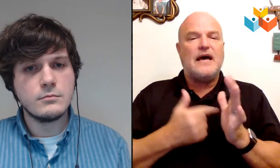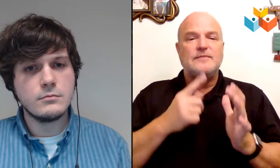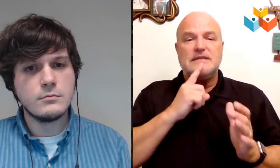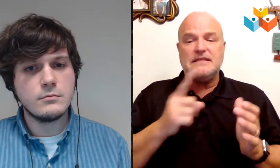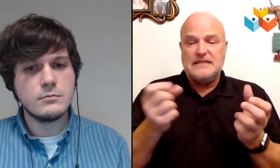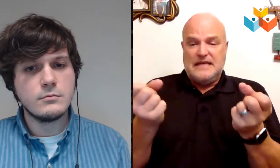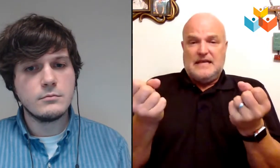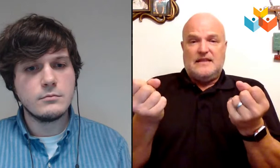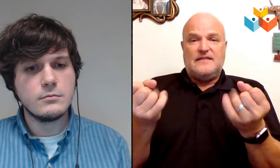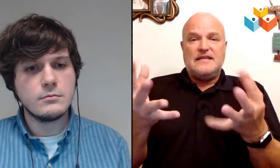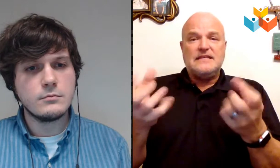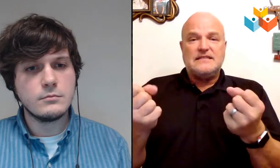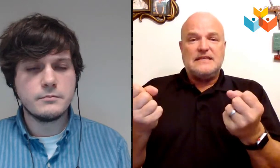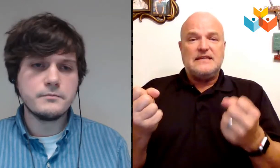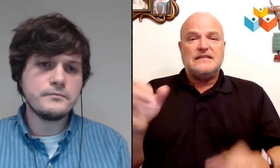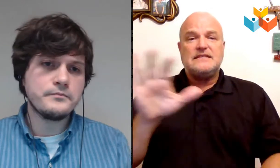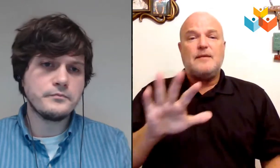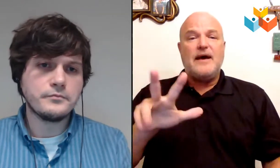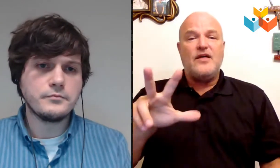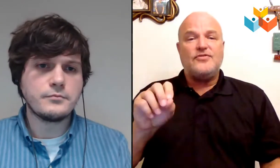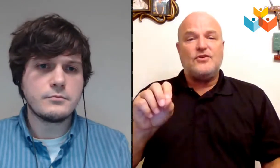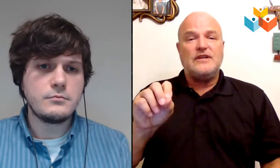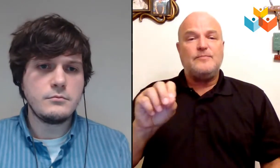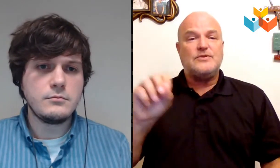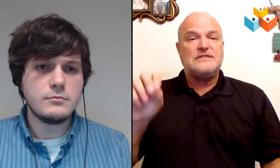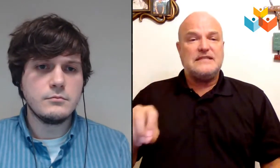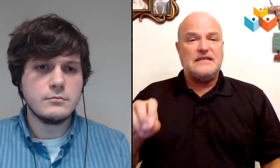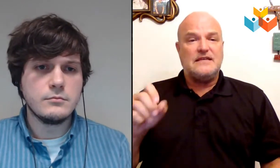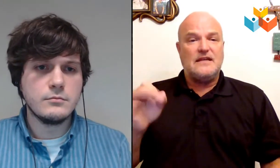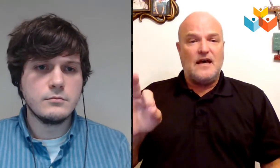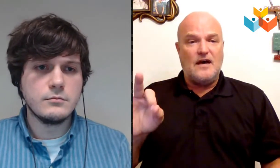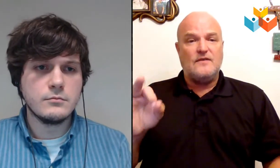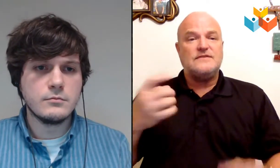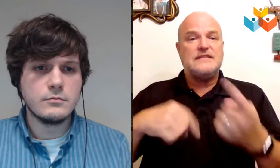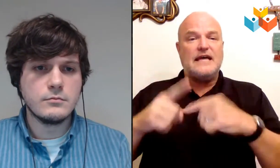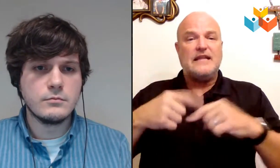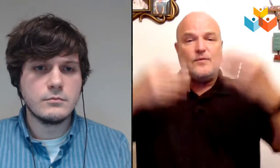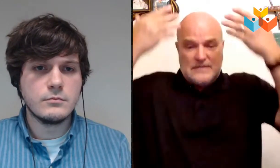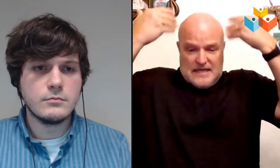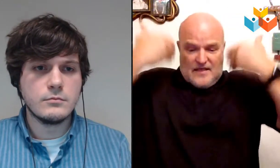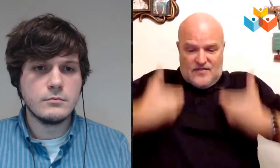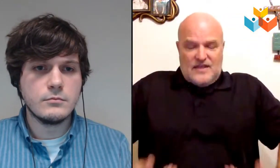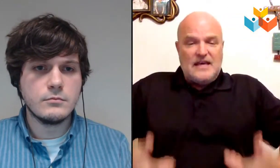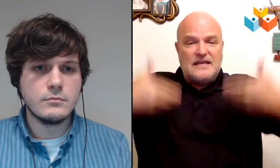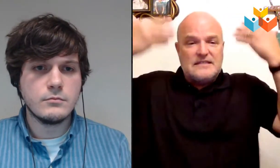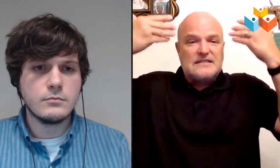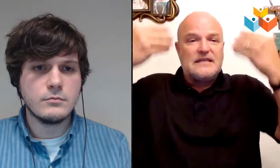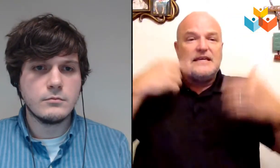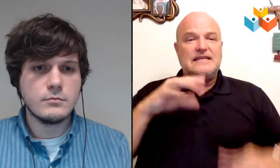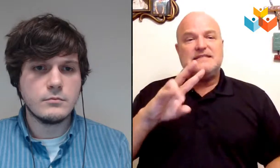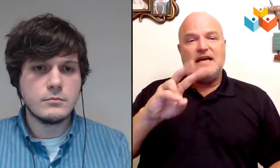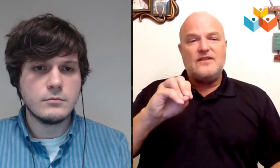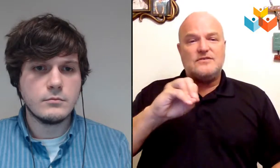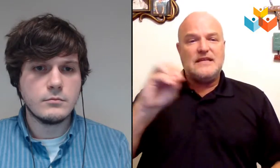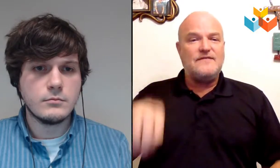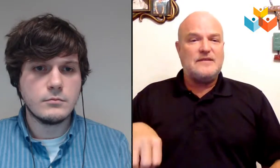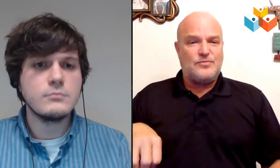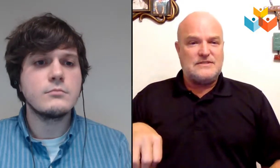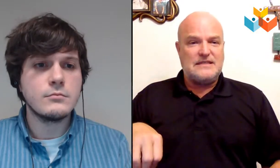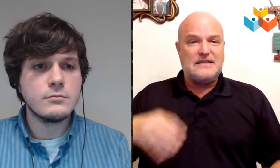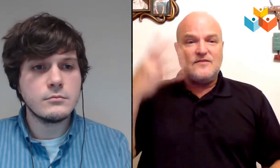class sometimes is this is about 30% of sign language. This is the